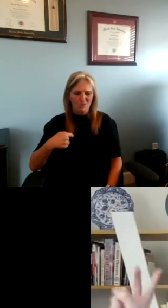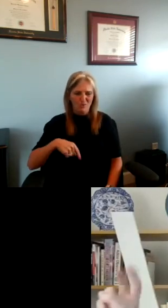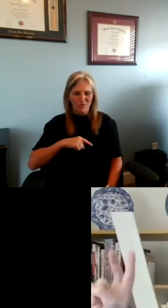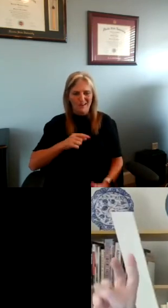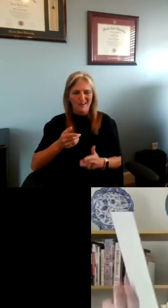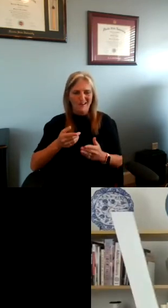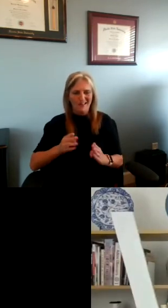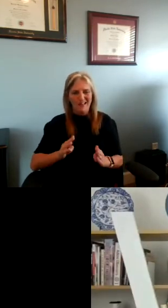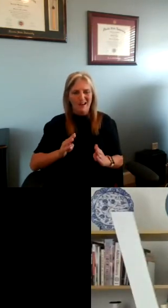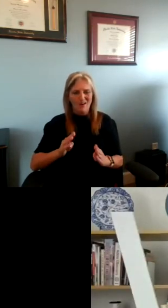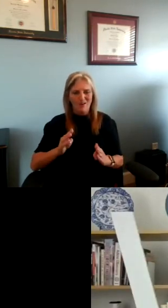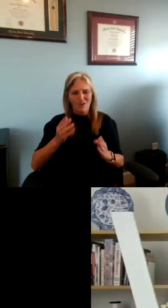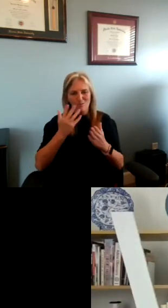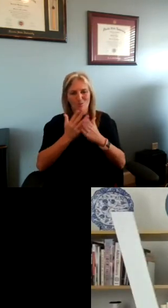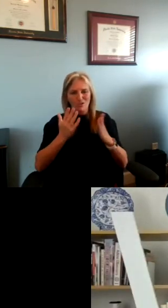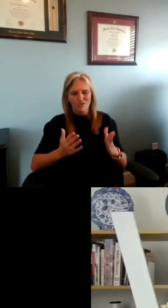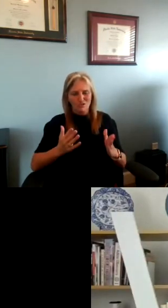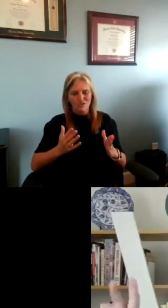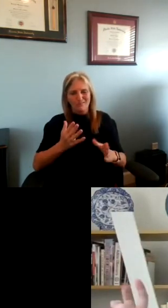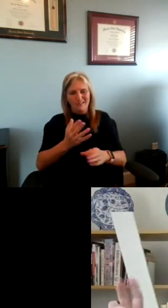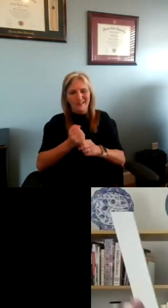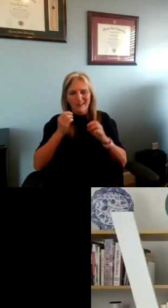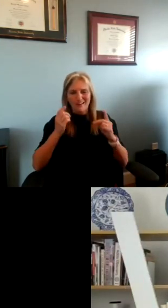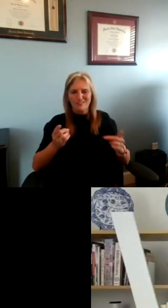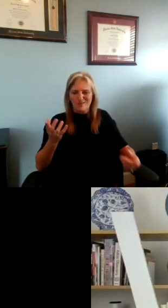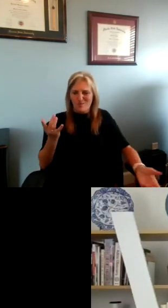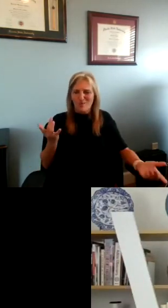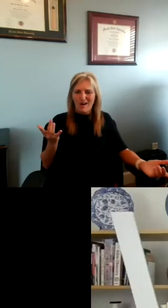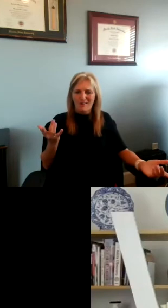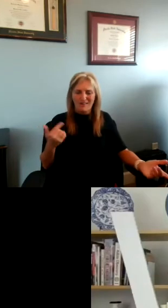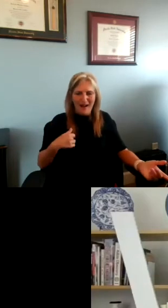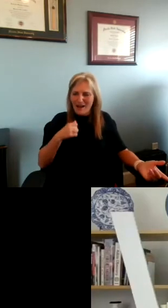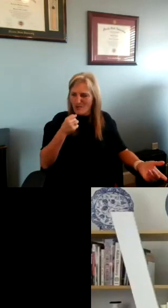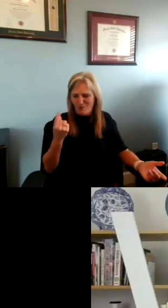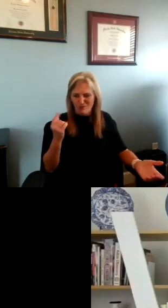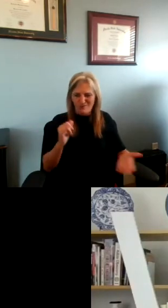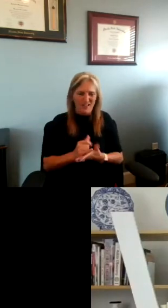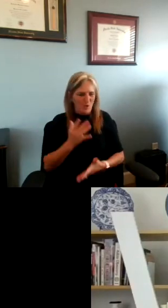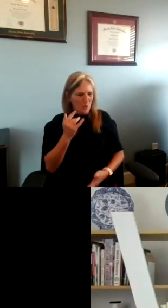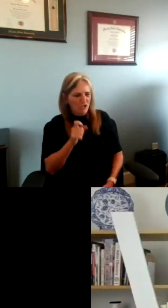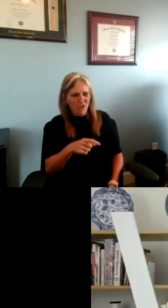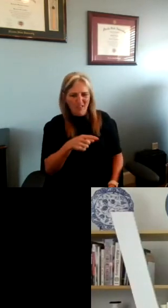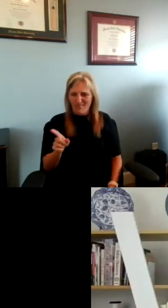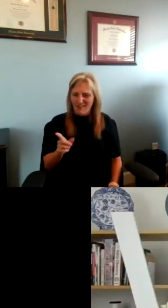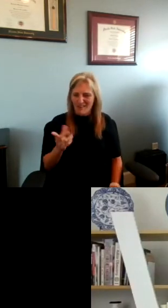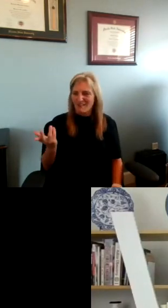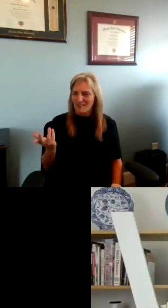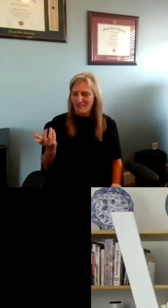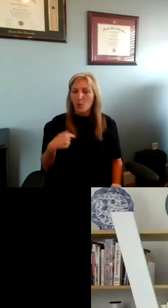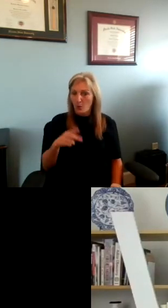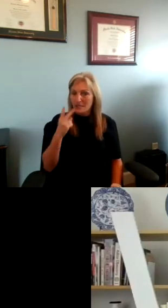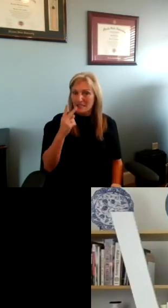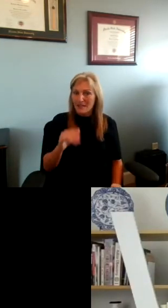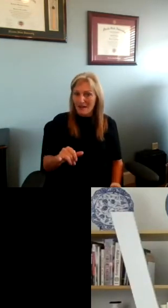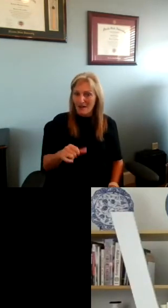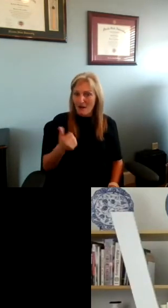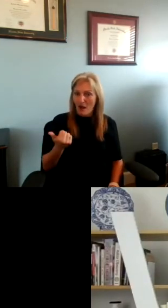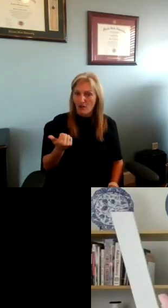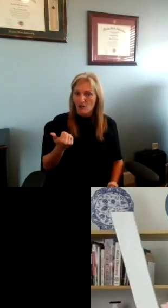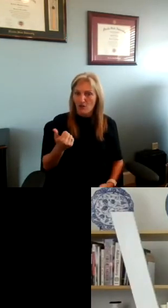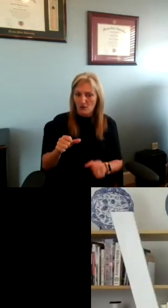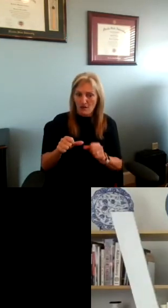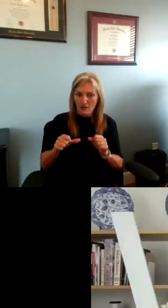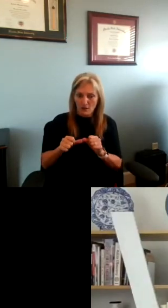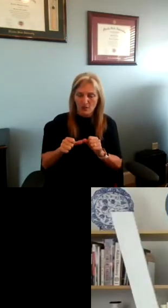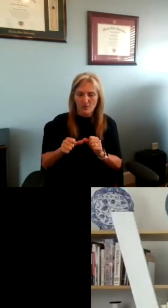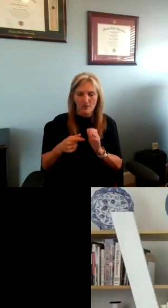to get free education? I don't get that, so why should they? And we see that in other aspects of